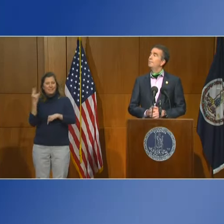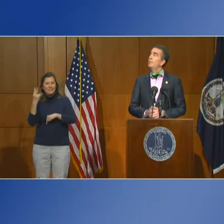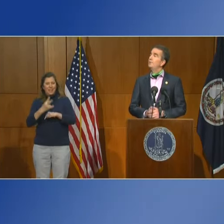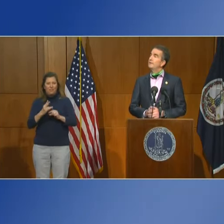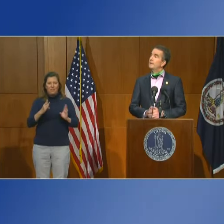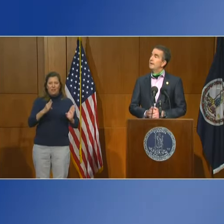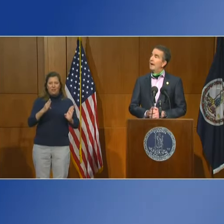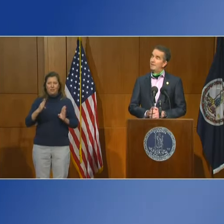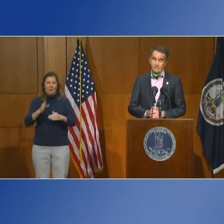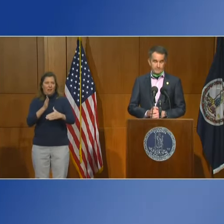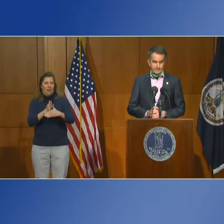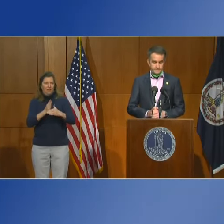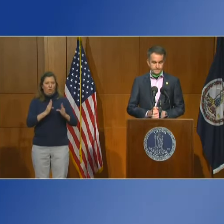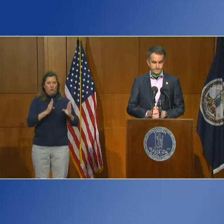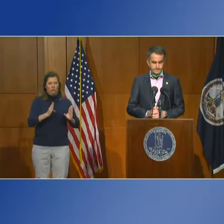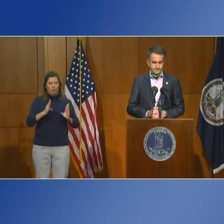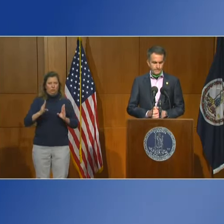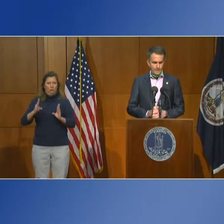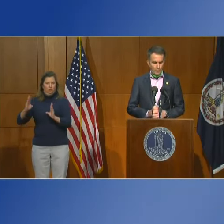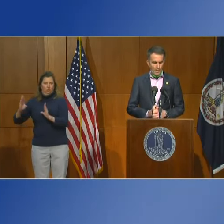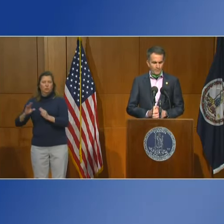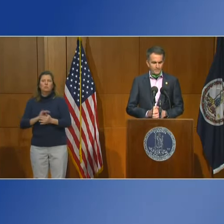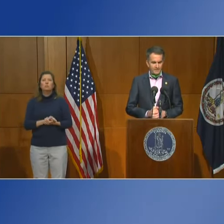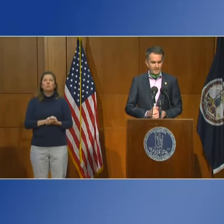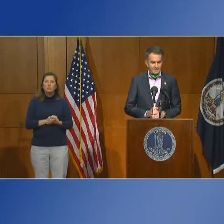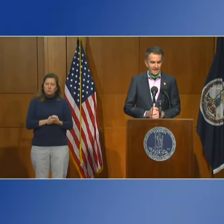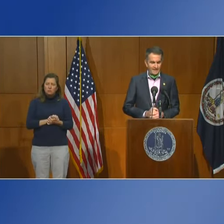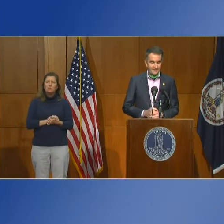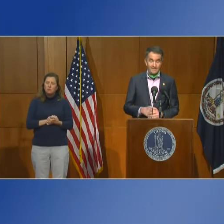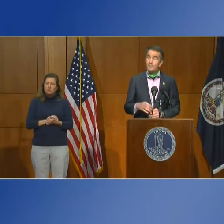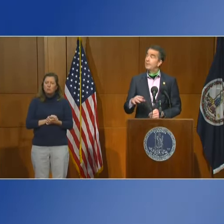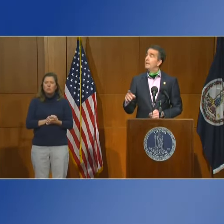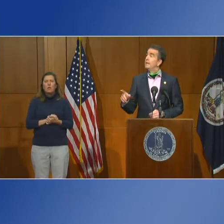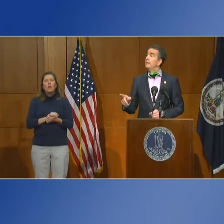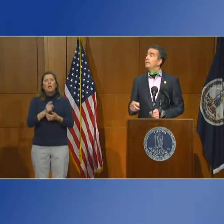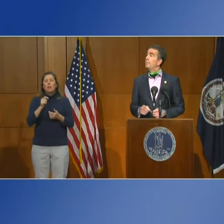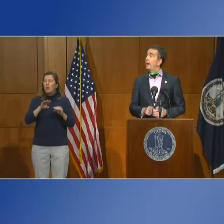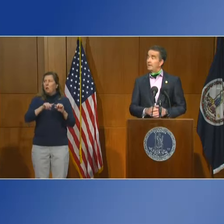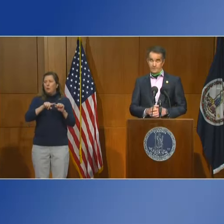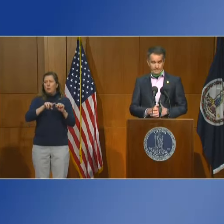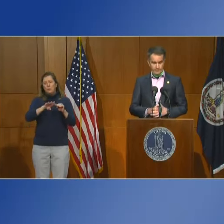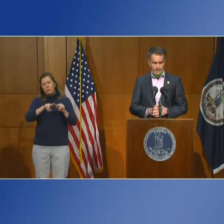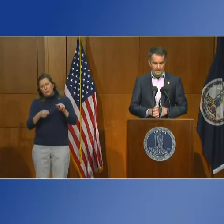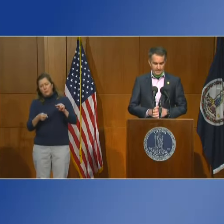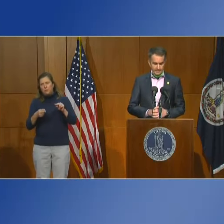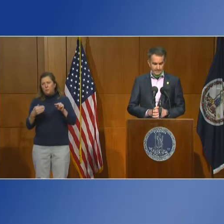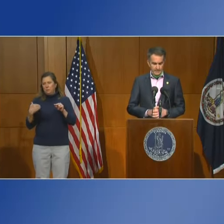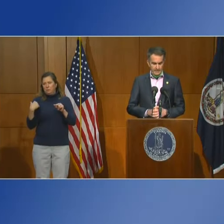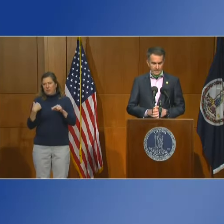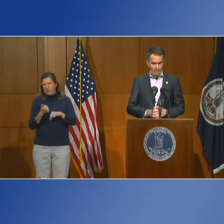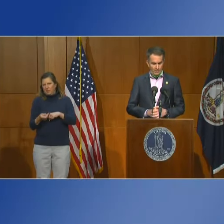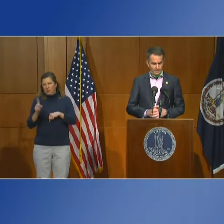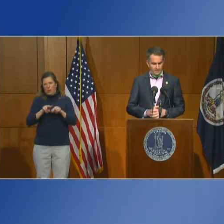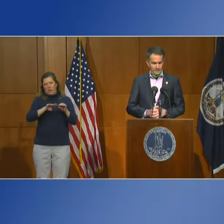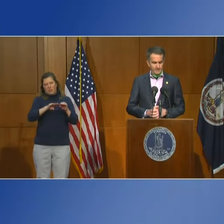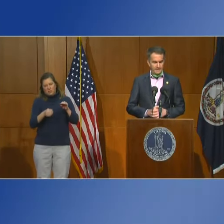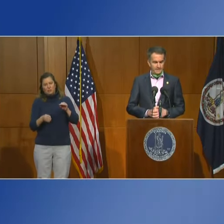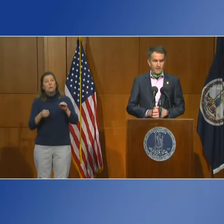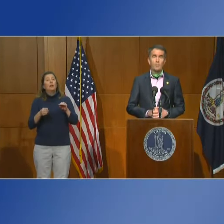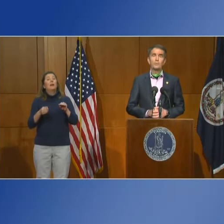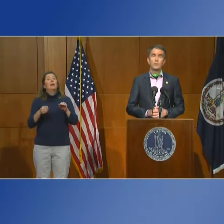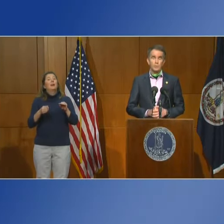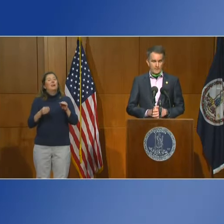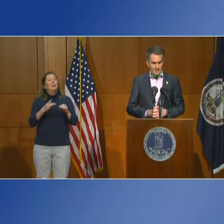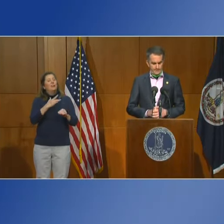7-day moving average. While we've seen a slight dip in the past few days, largely